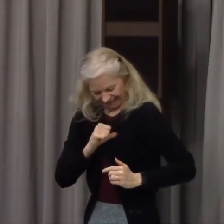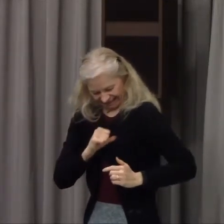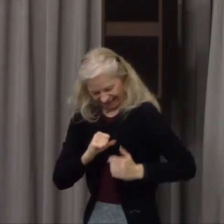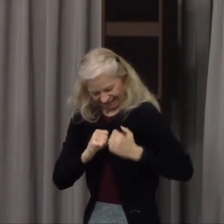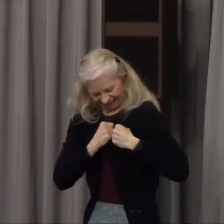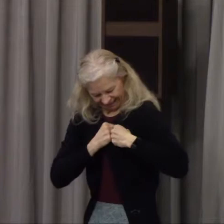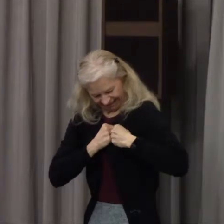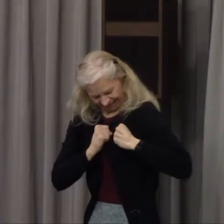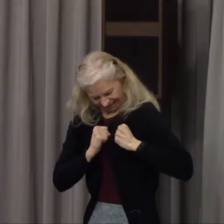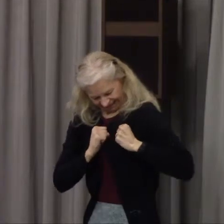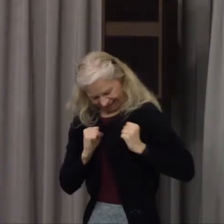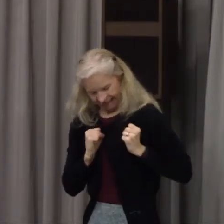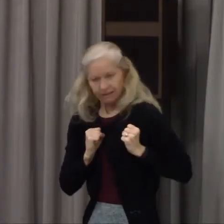Death.